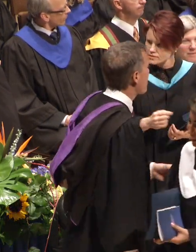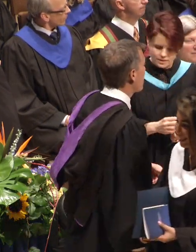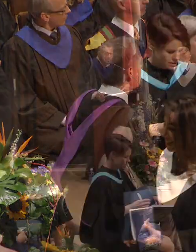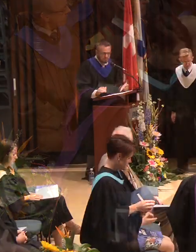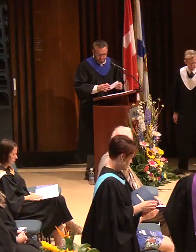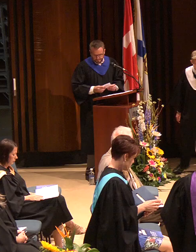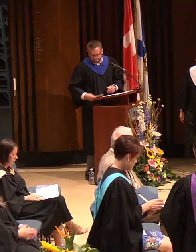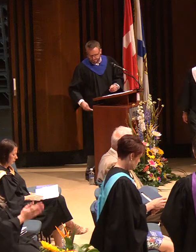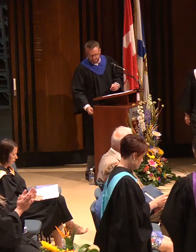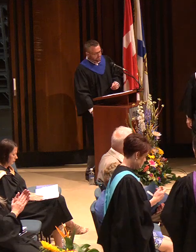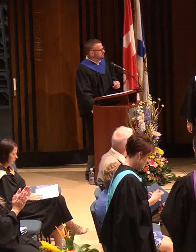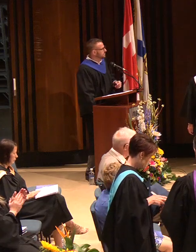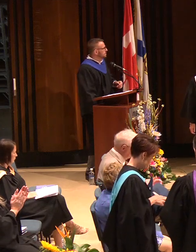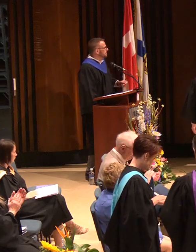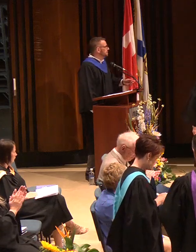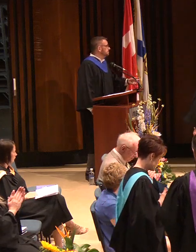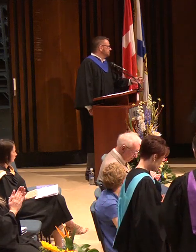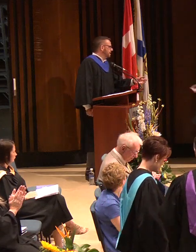Gary Butler.